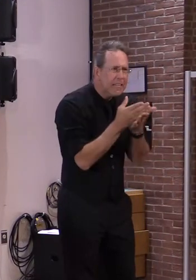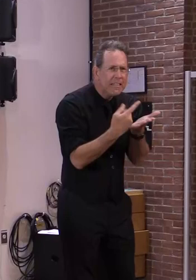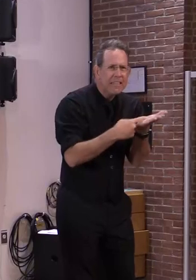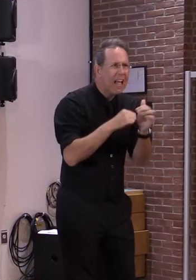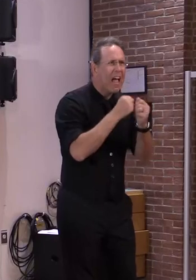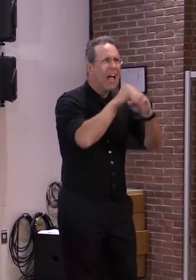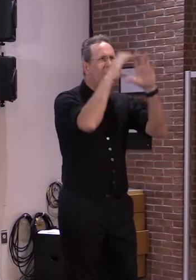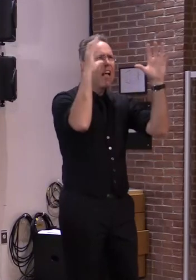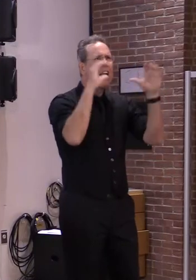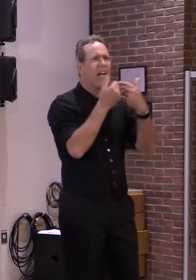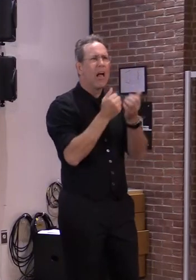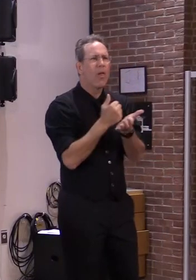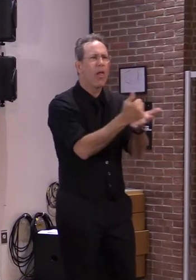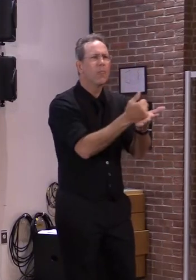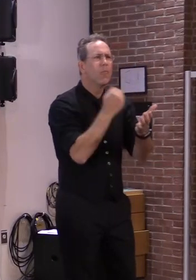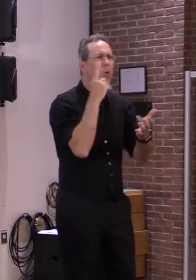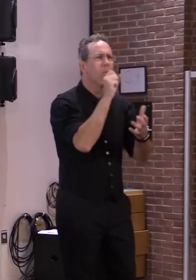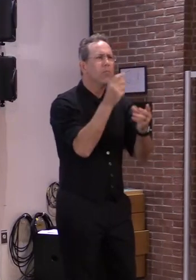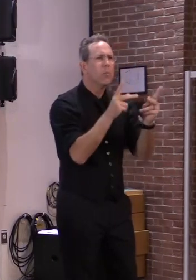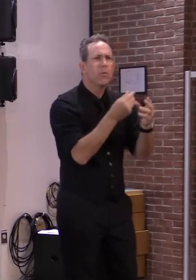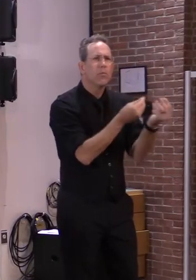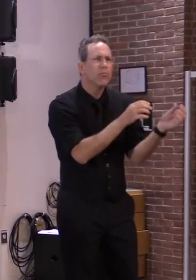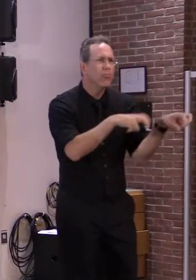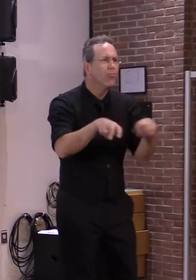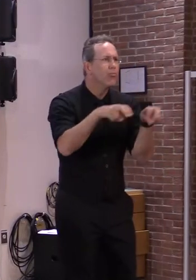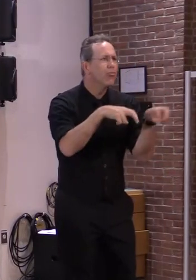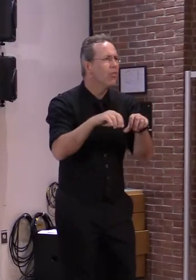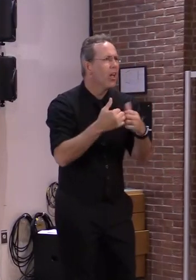unwind from on a post-pandemic